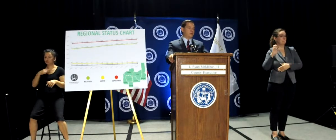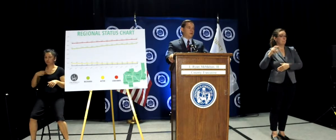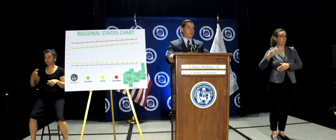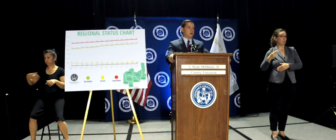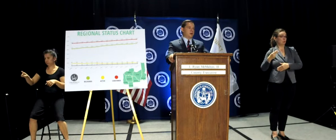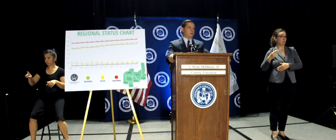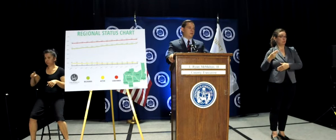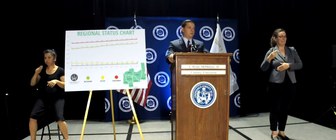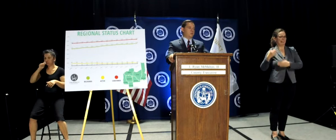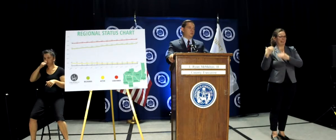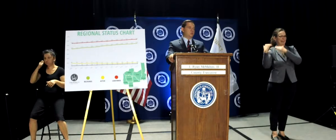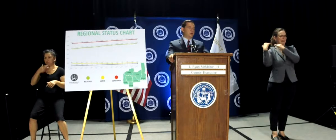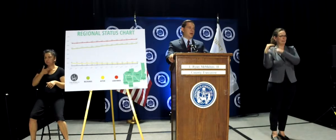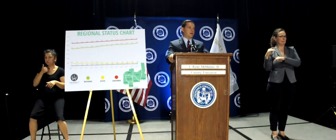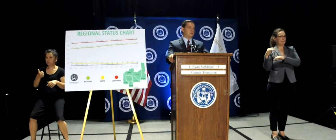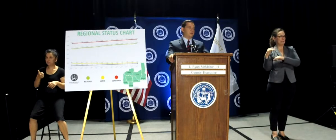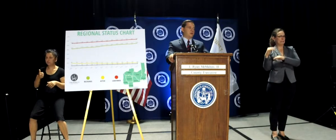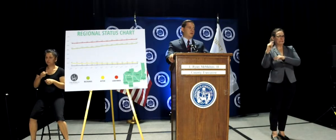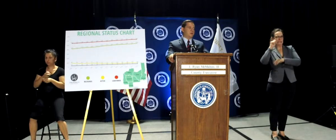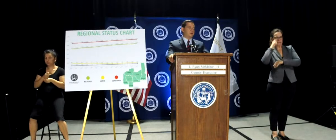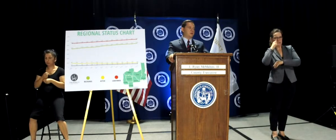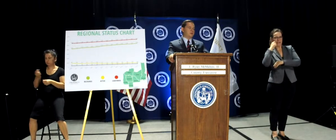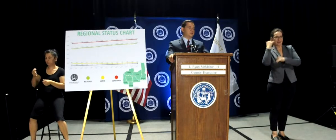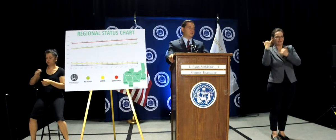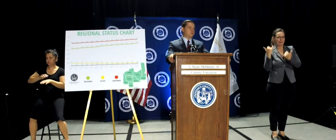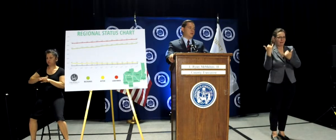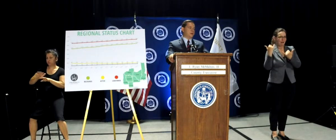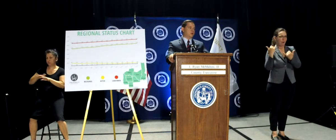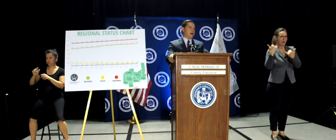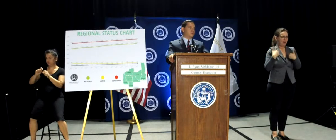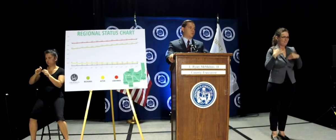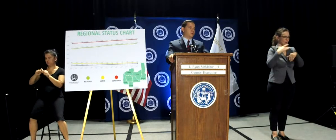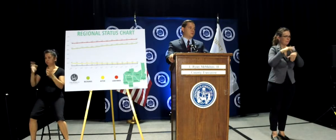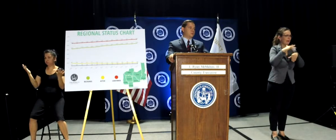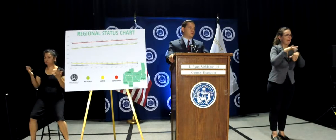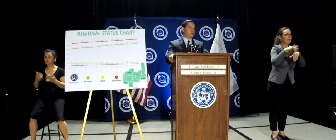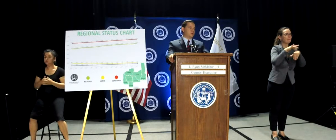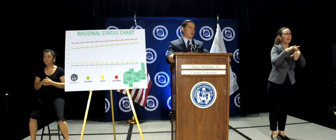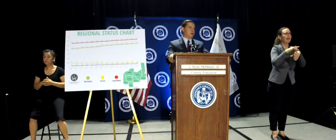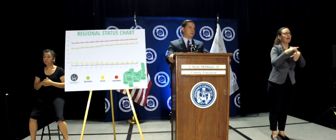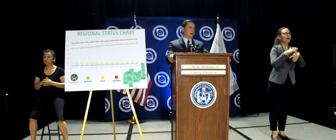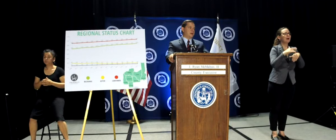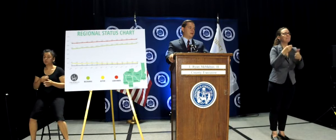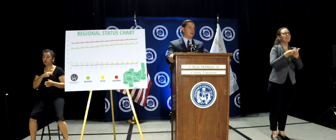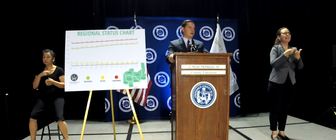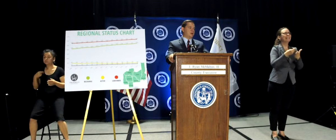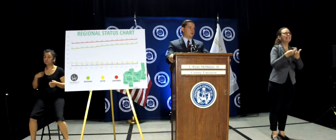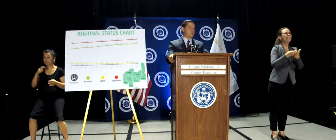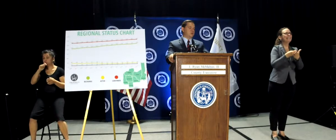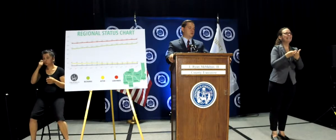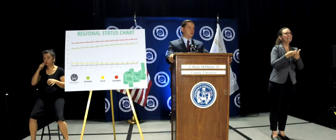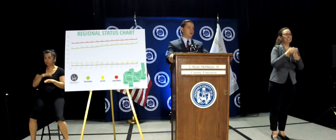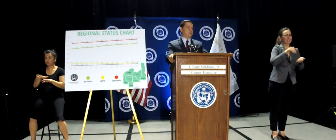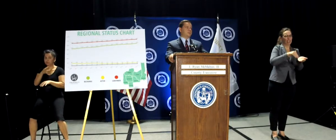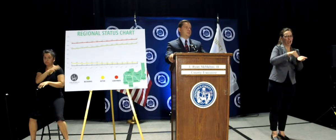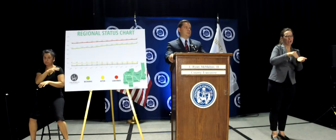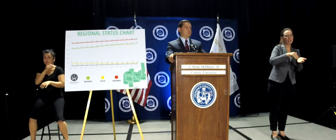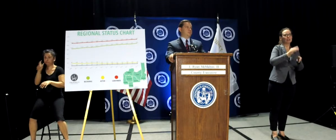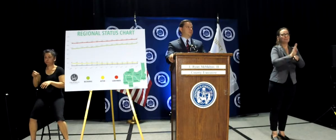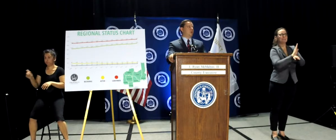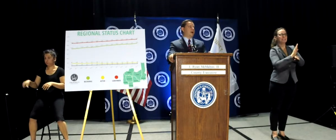more of it. You have, in addition to that, your hospitals that are still